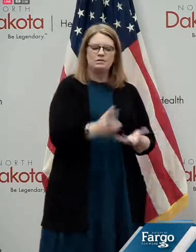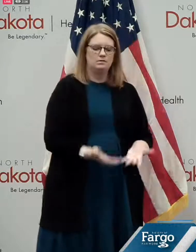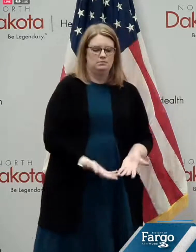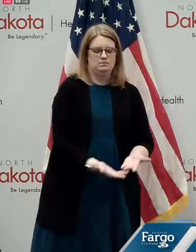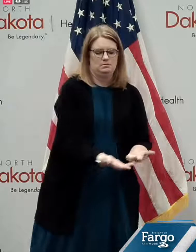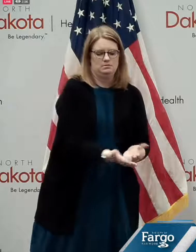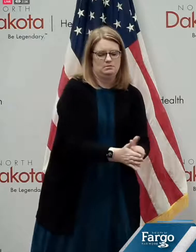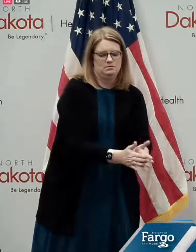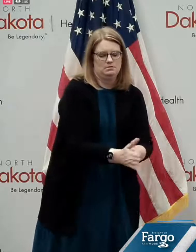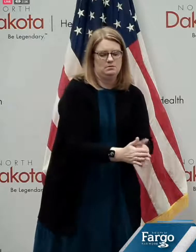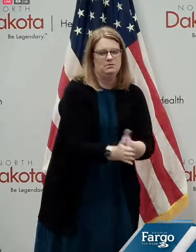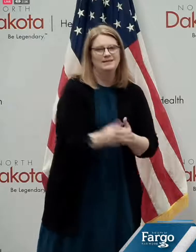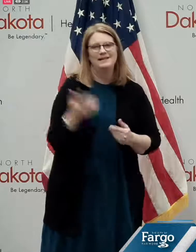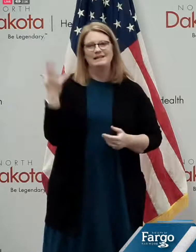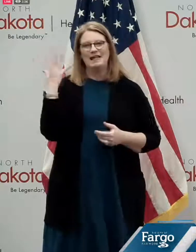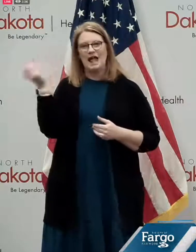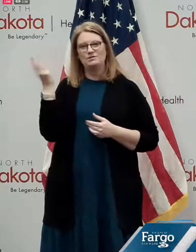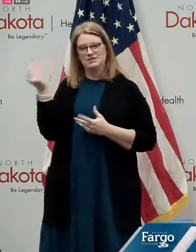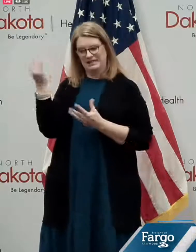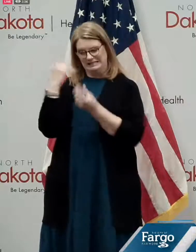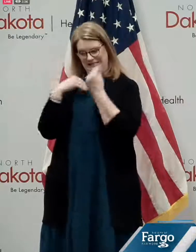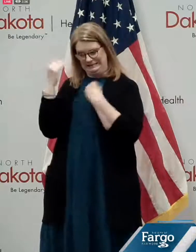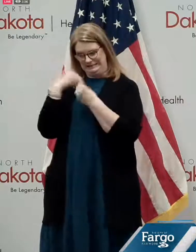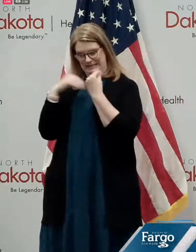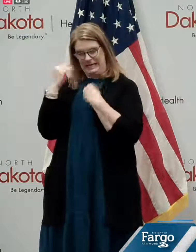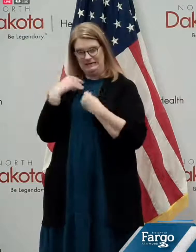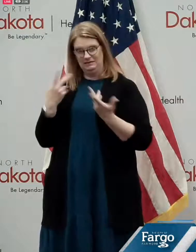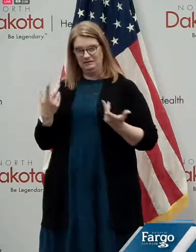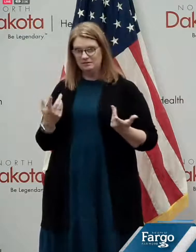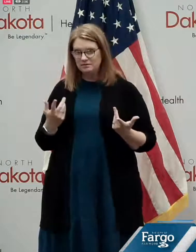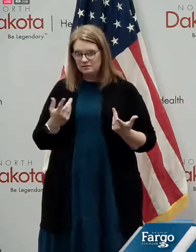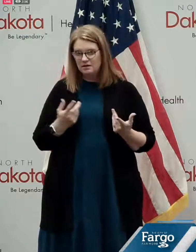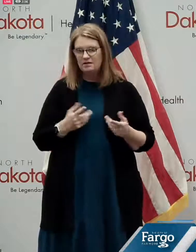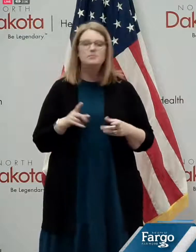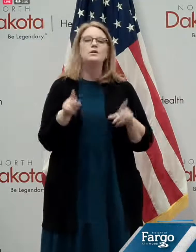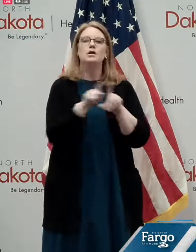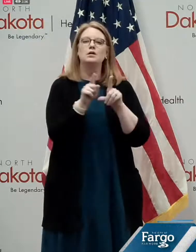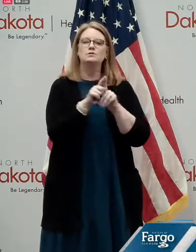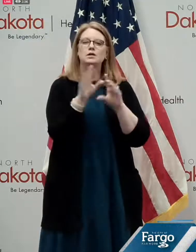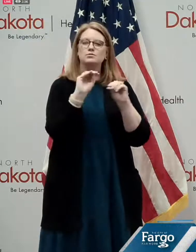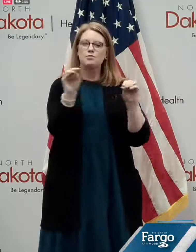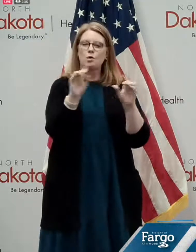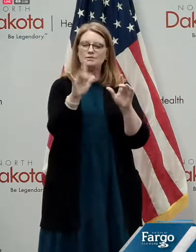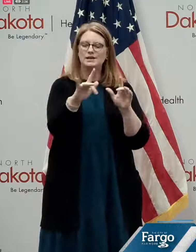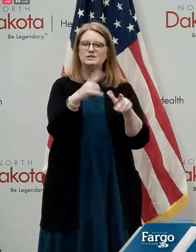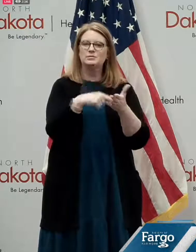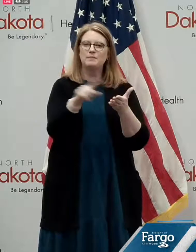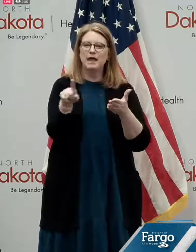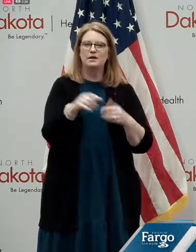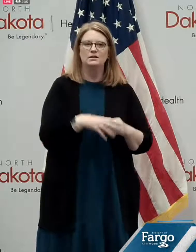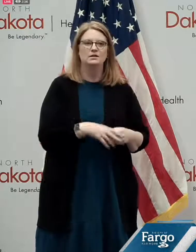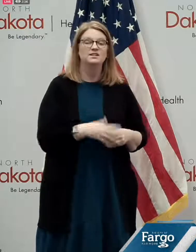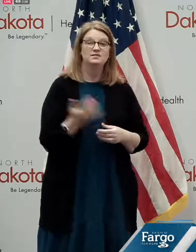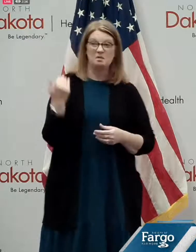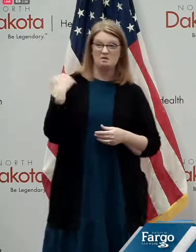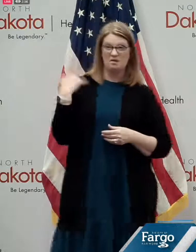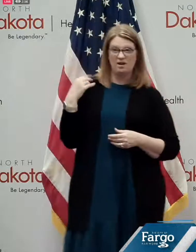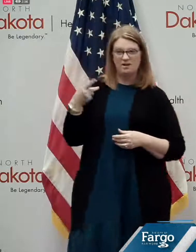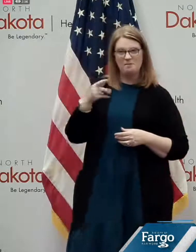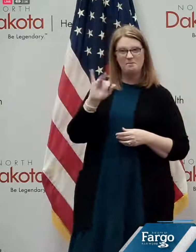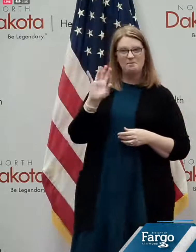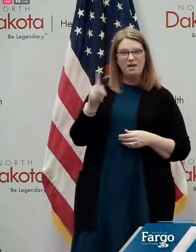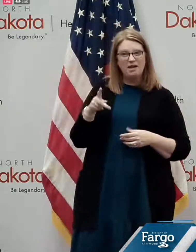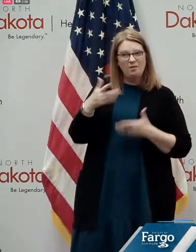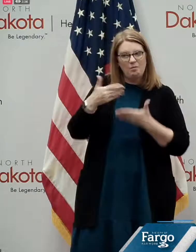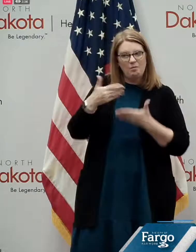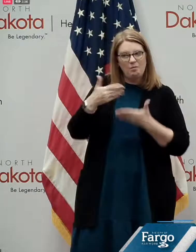is one of my favorites. I mean, I know that this has been talked, but it's going to be eligible if a restaurant says, hey, I need to add a pickup window that I didn't have. If I need to add outdoor dining